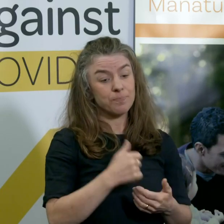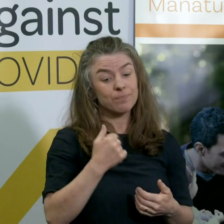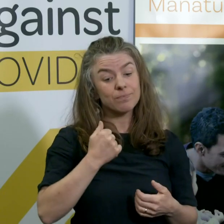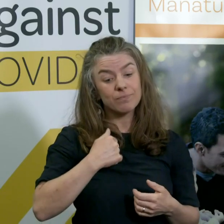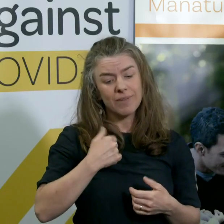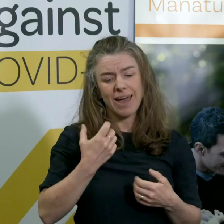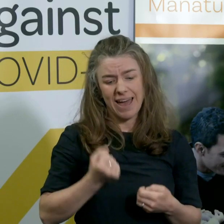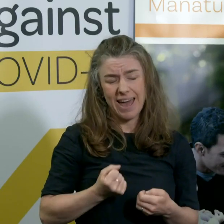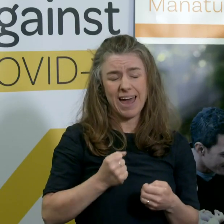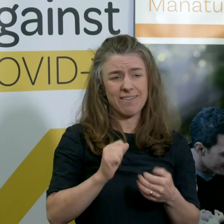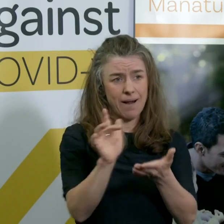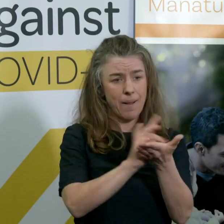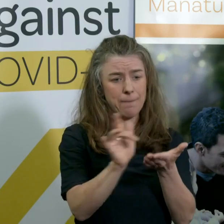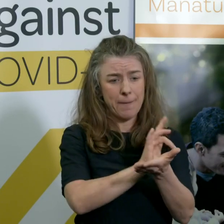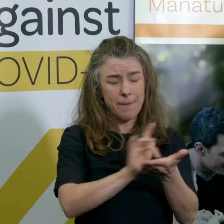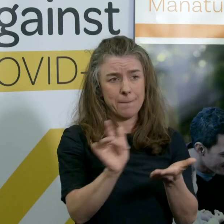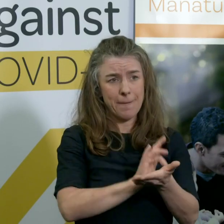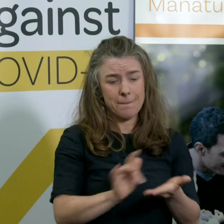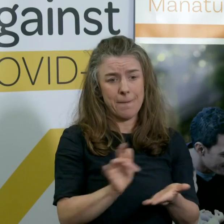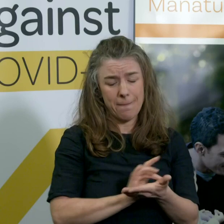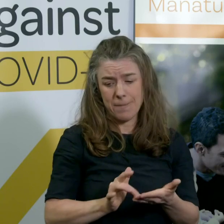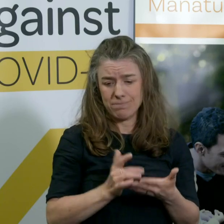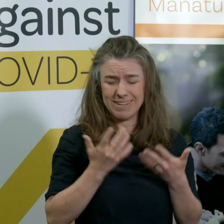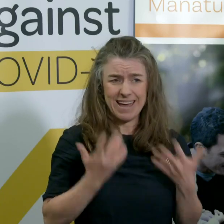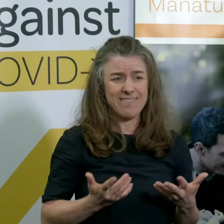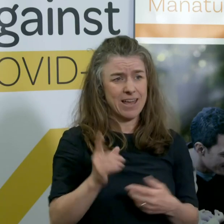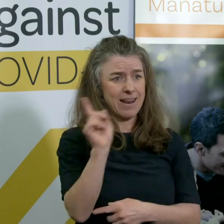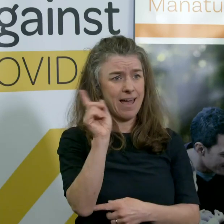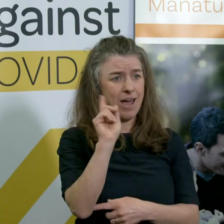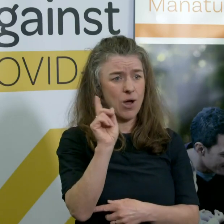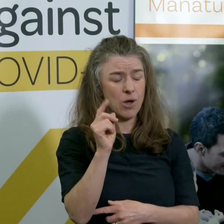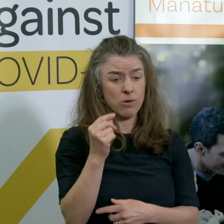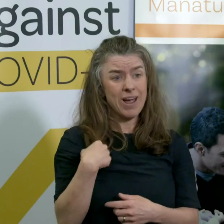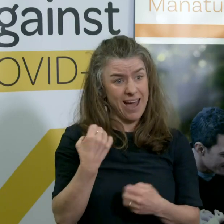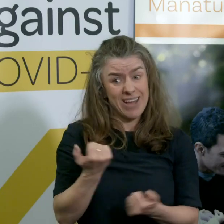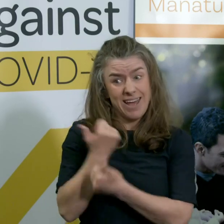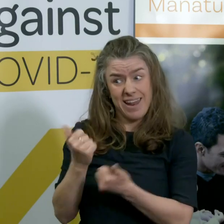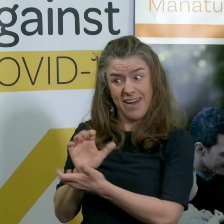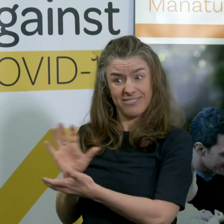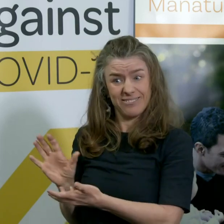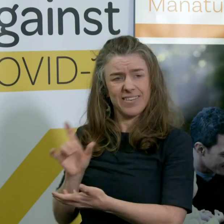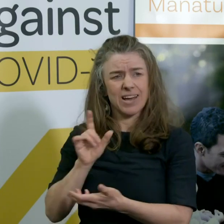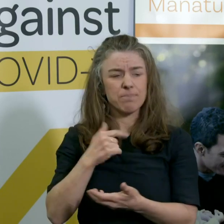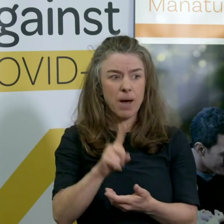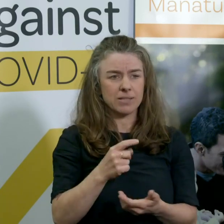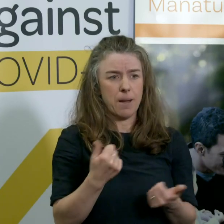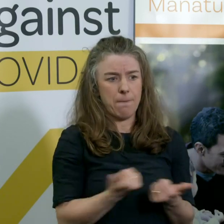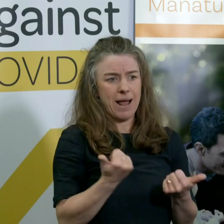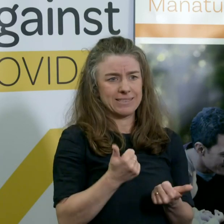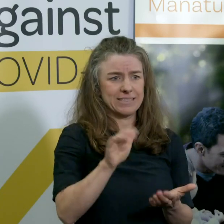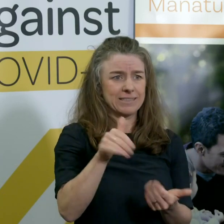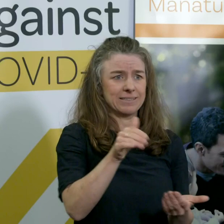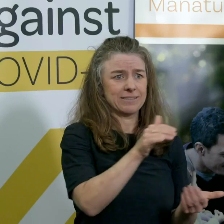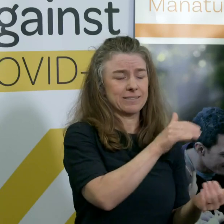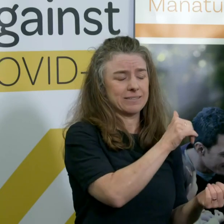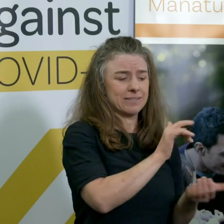experiencing huge pressure right now. We don't have a supply issue, we have a demand issue. We're